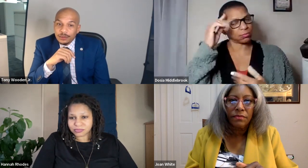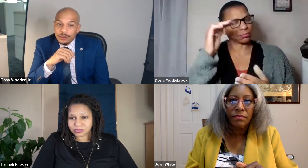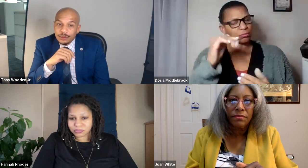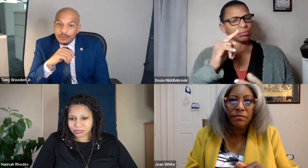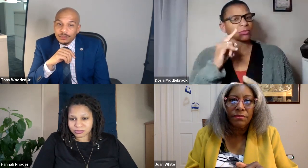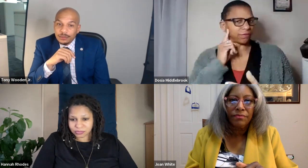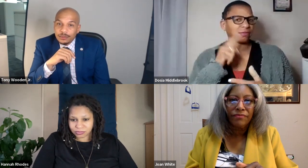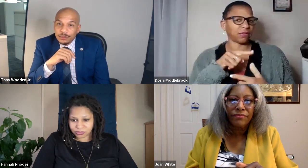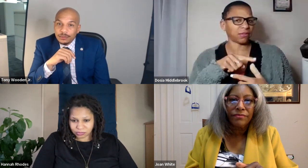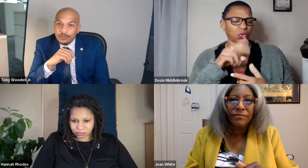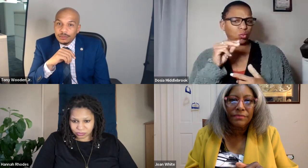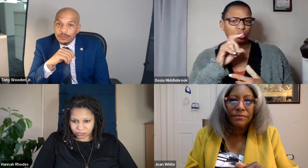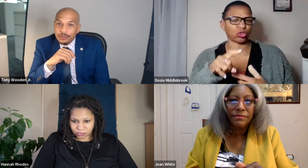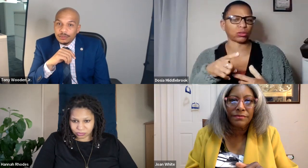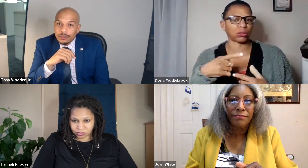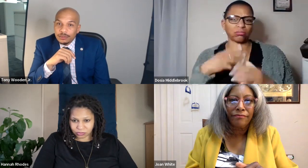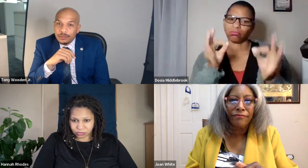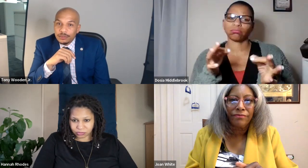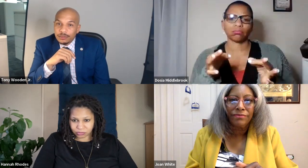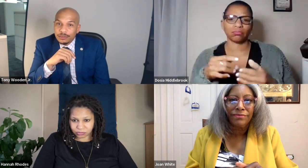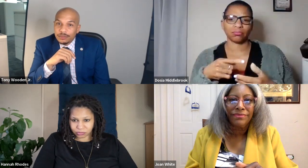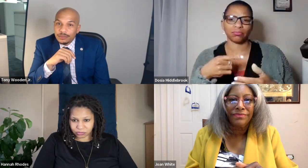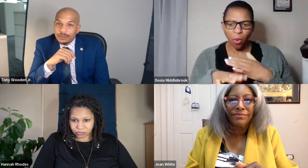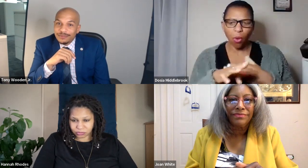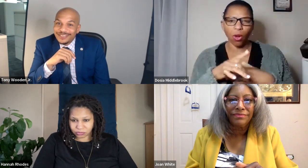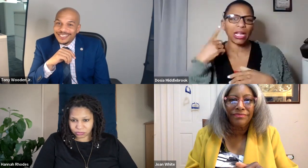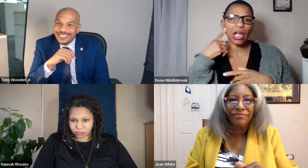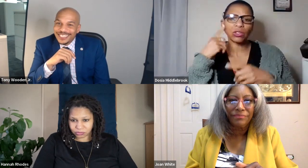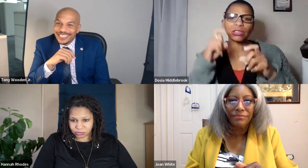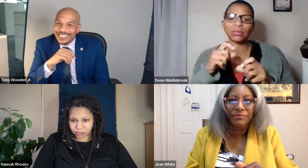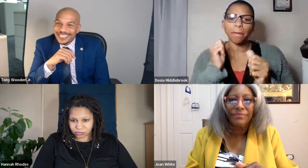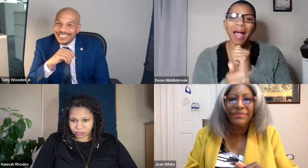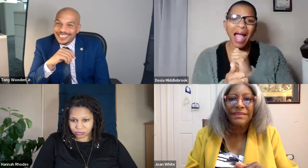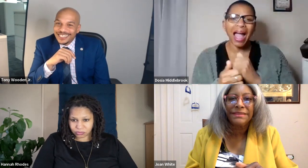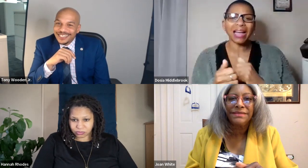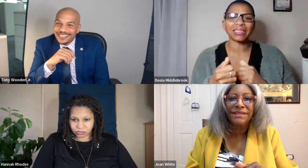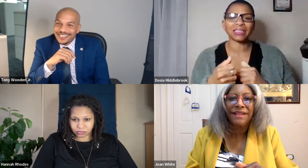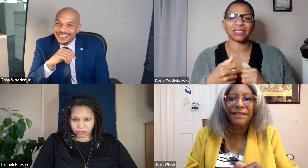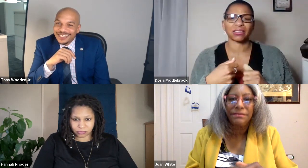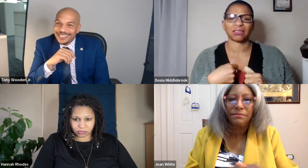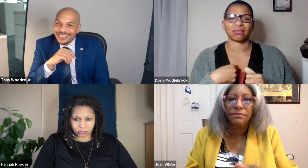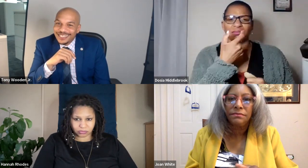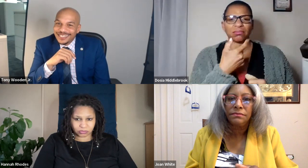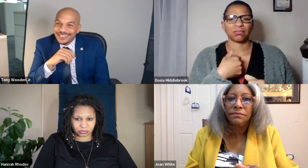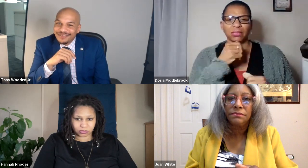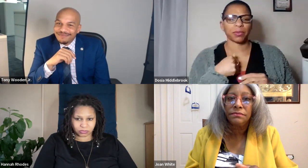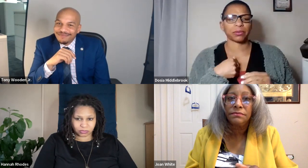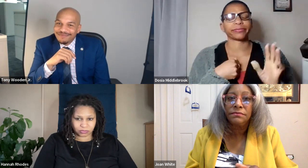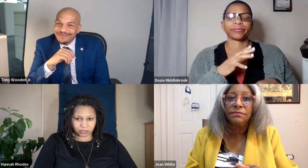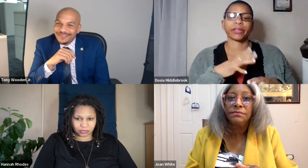coda. I always thought it was going to be deaf, and he passed the hearing test. And